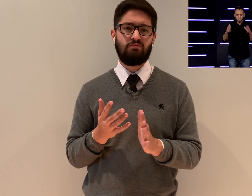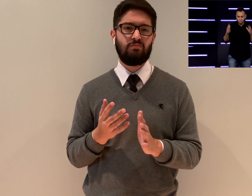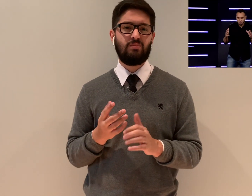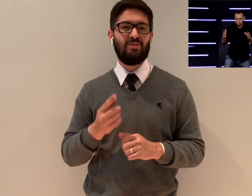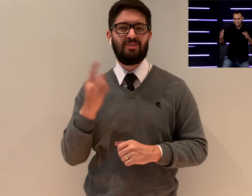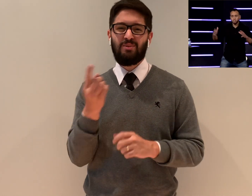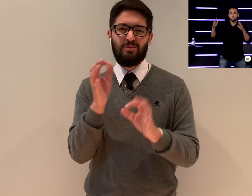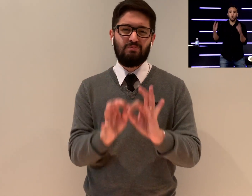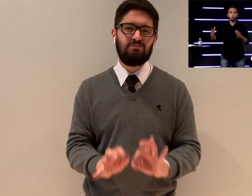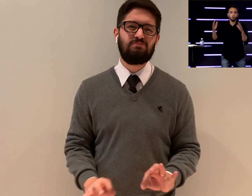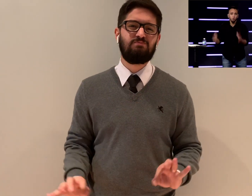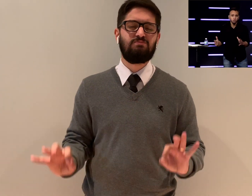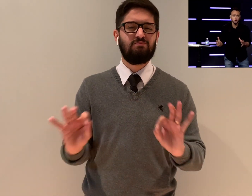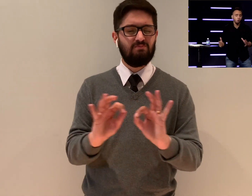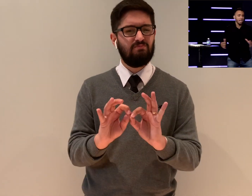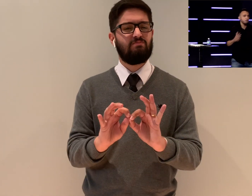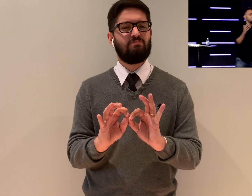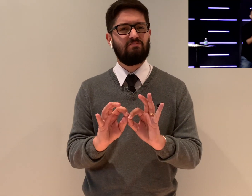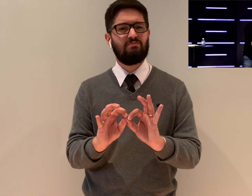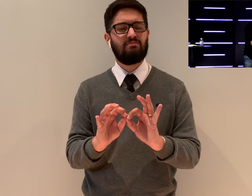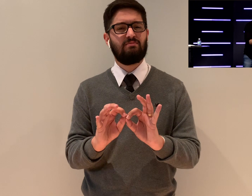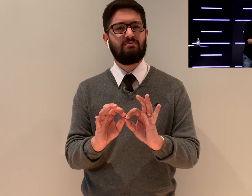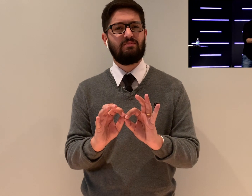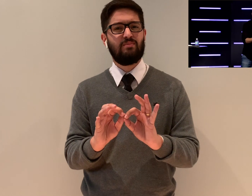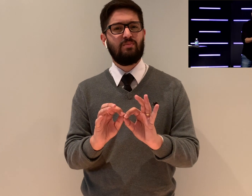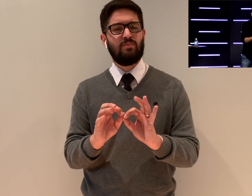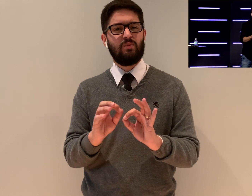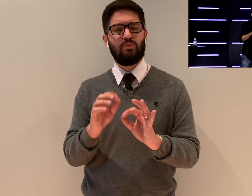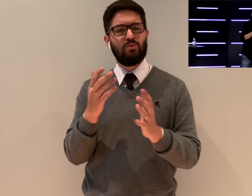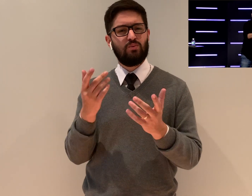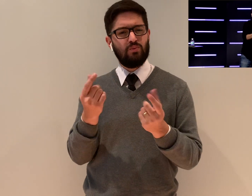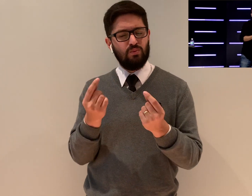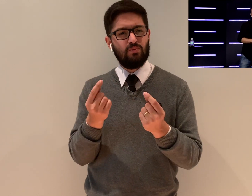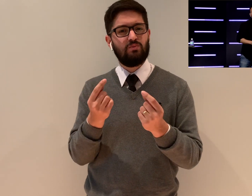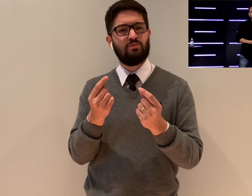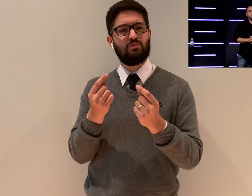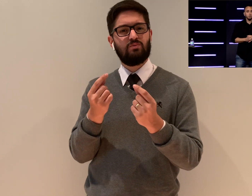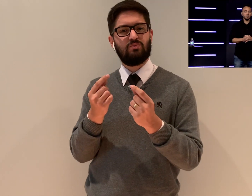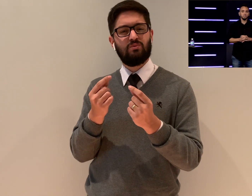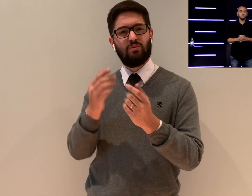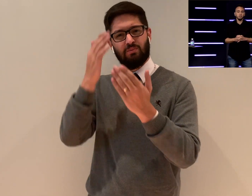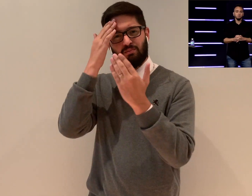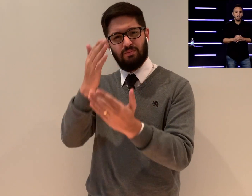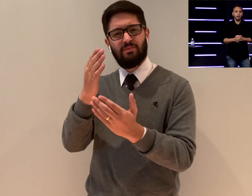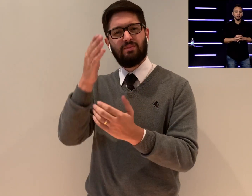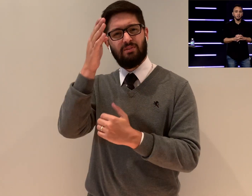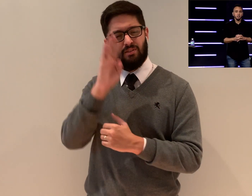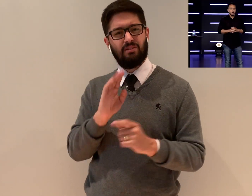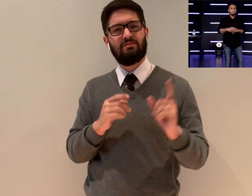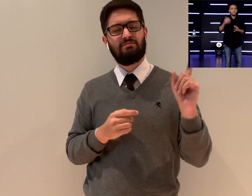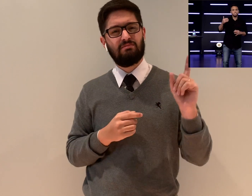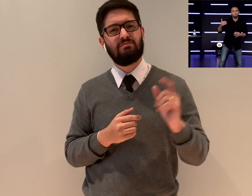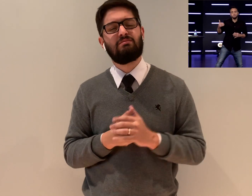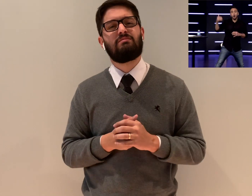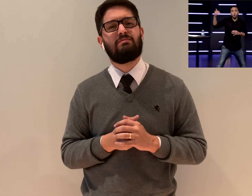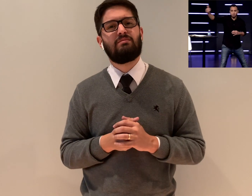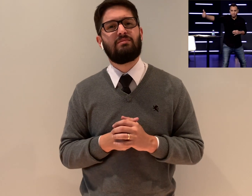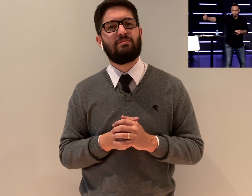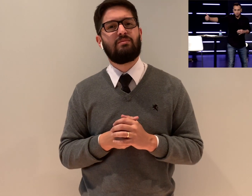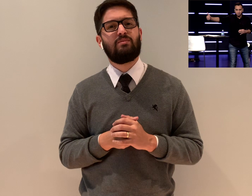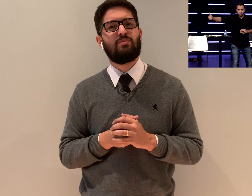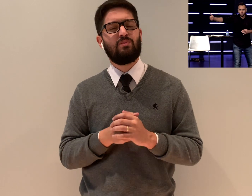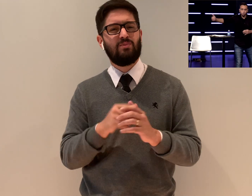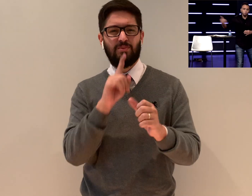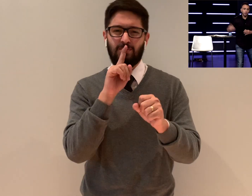This is something that is so crucial and important to walk in the things of God. Be